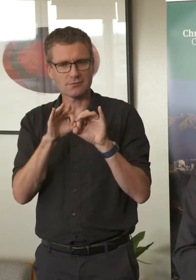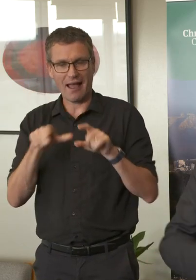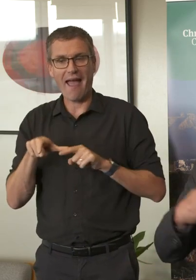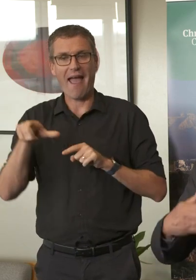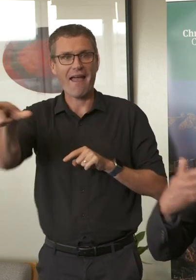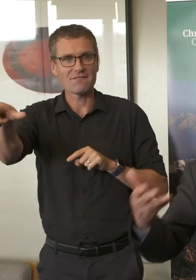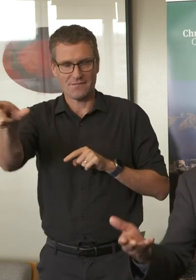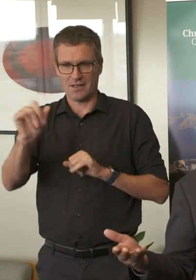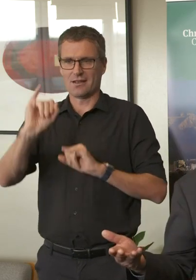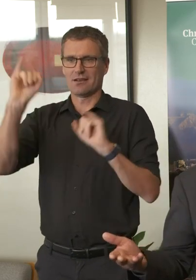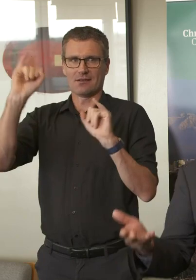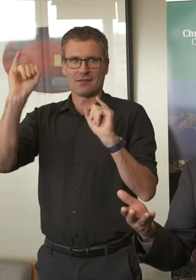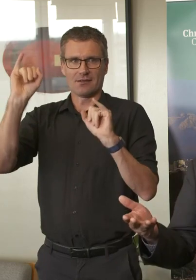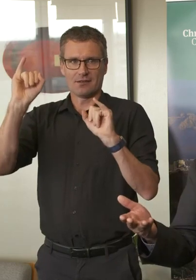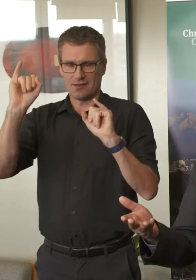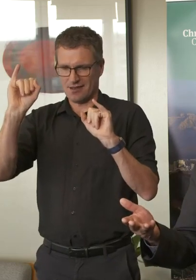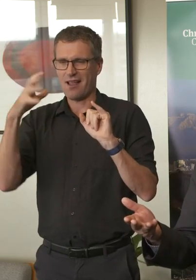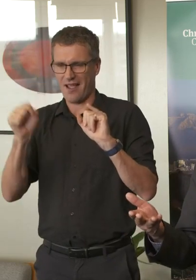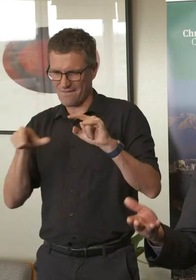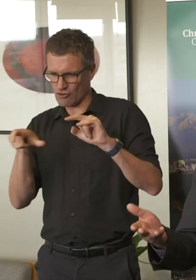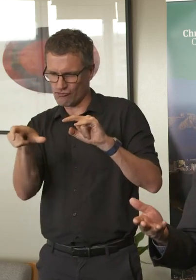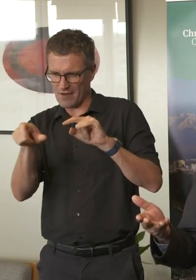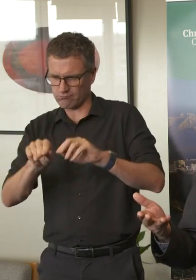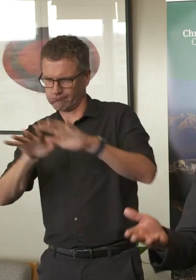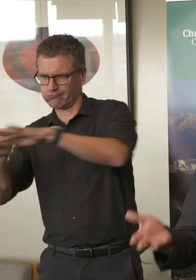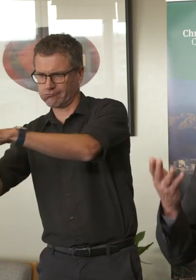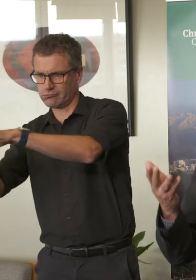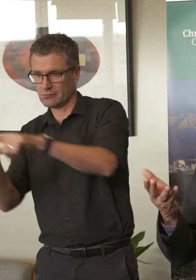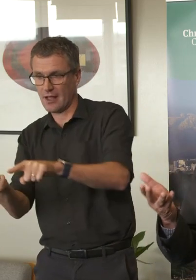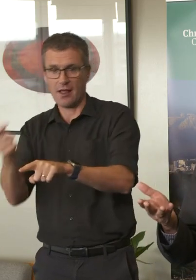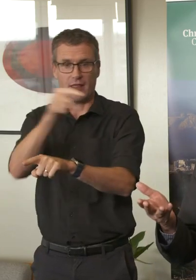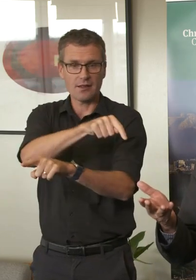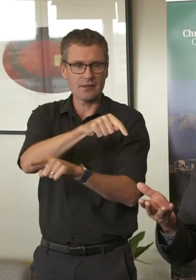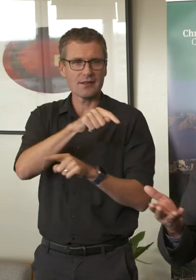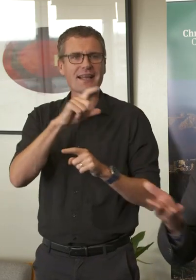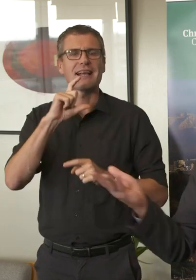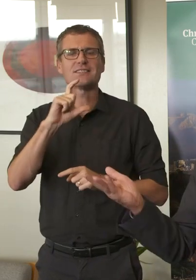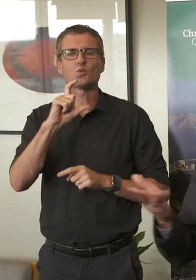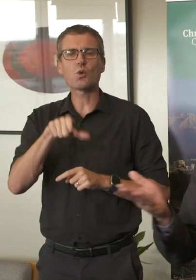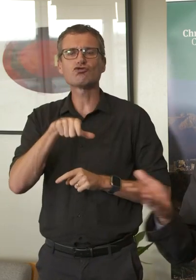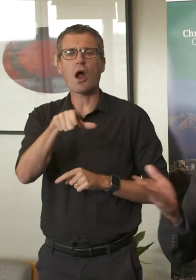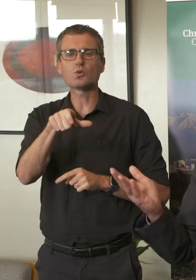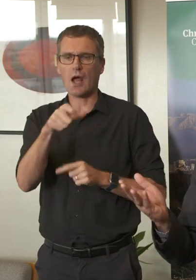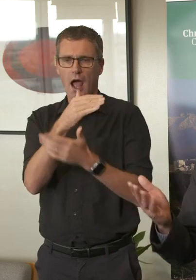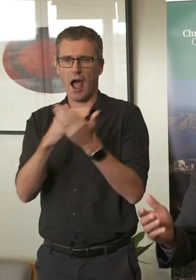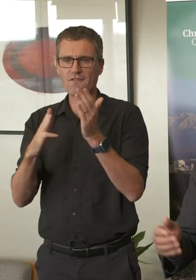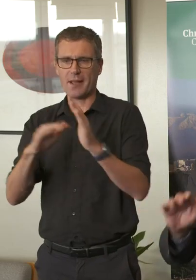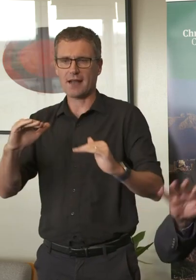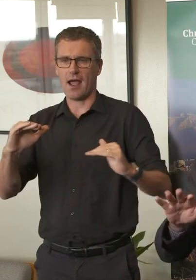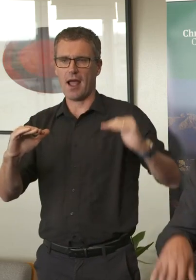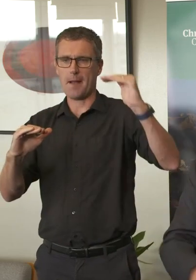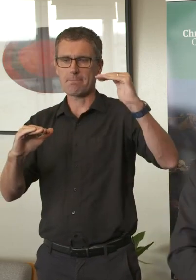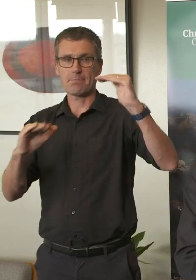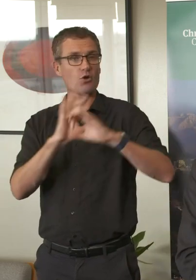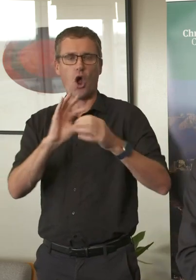it was bad. The other side of the river, which was Centurus Road, was about half a metre higher, and no problem whatsoever. So it's